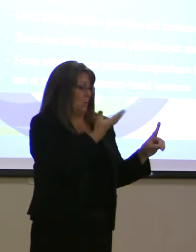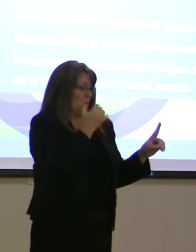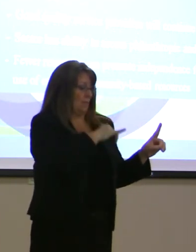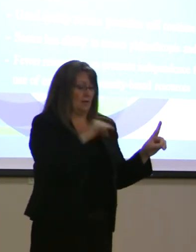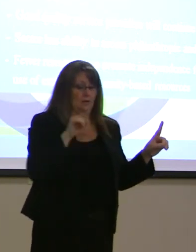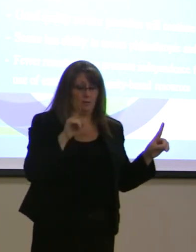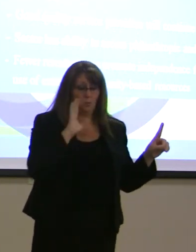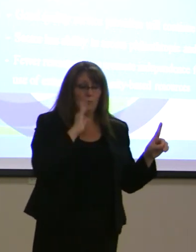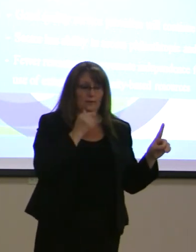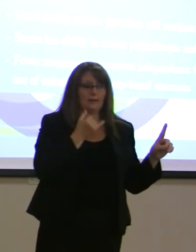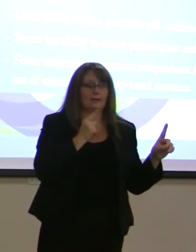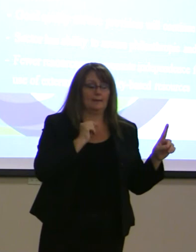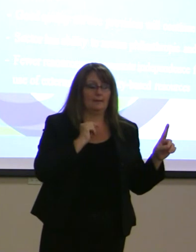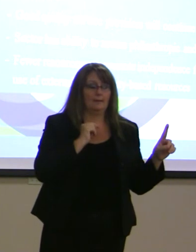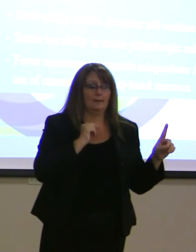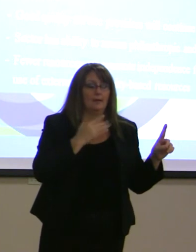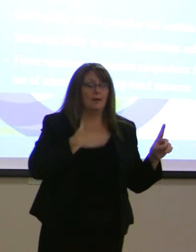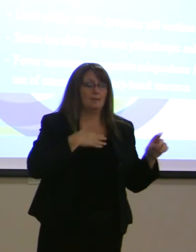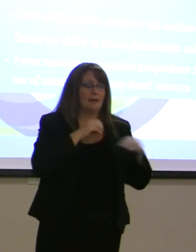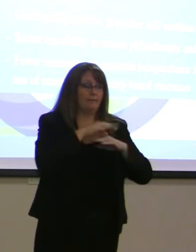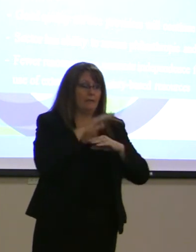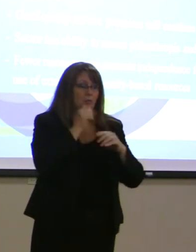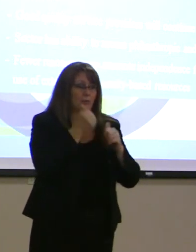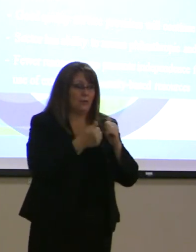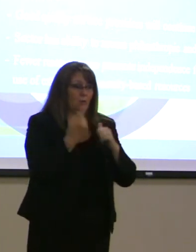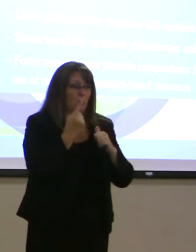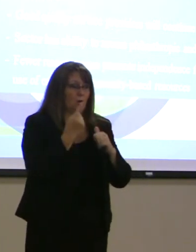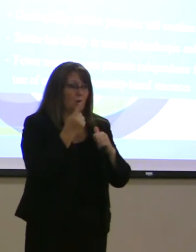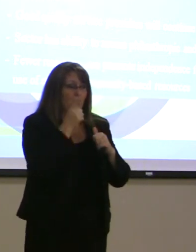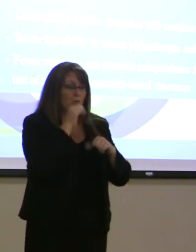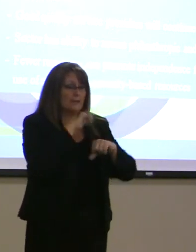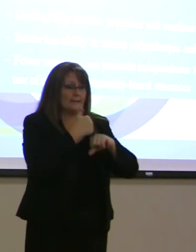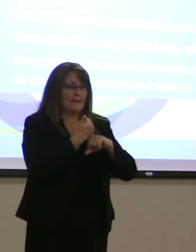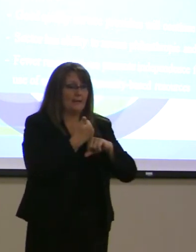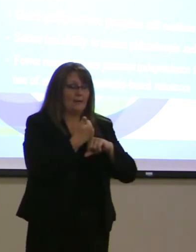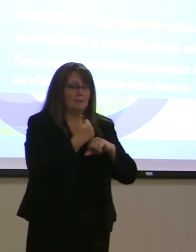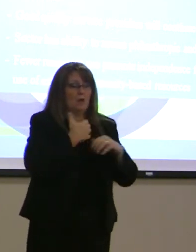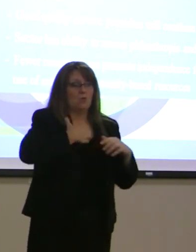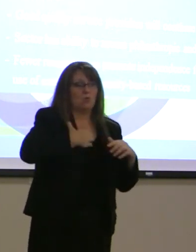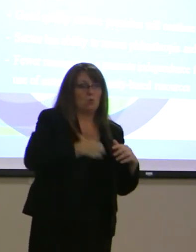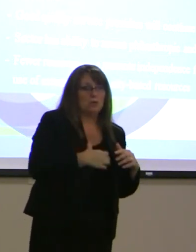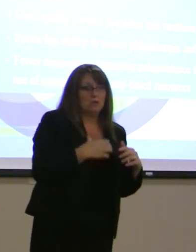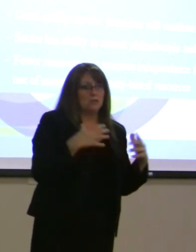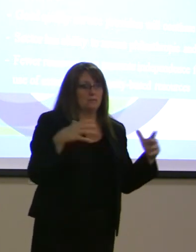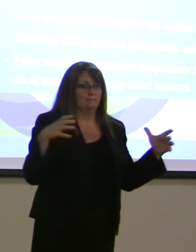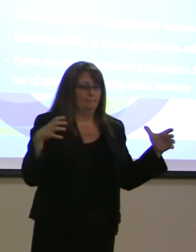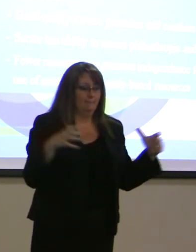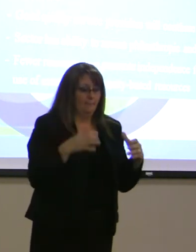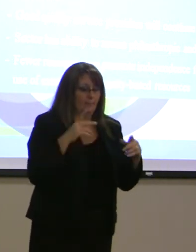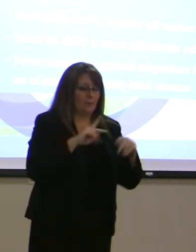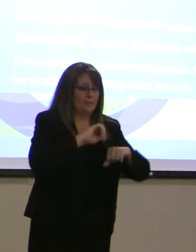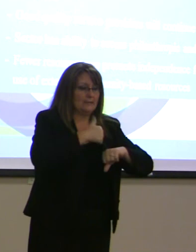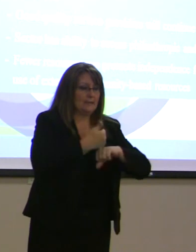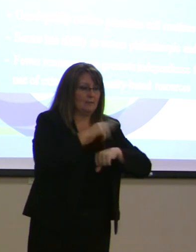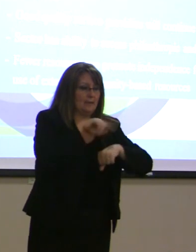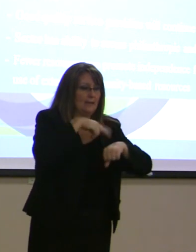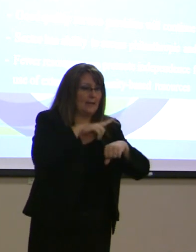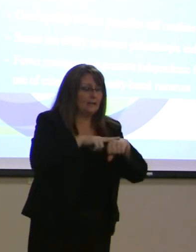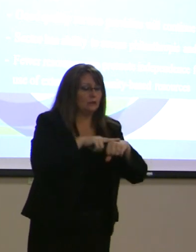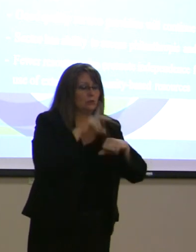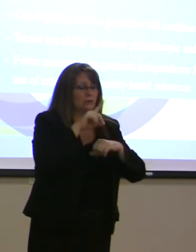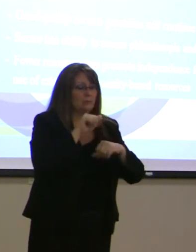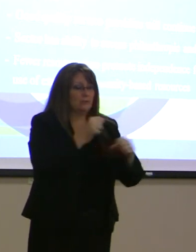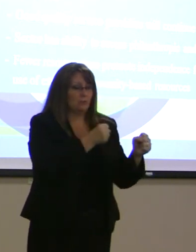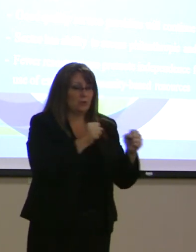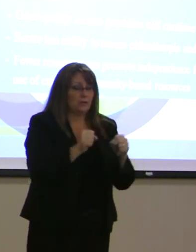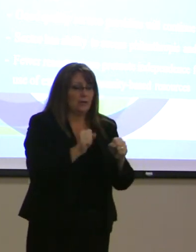you'll get it. So my advice to anybody who's setting up or wishes to gather people together to set up a national disability